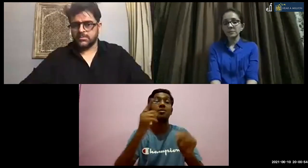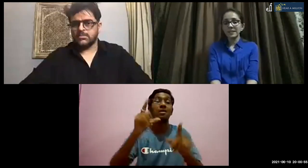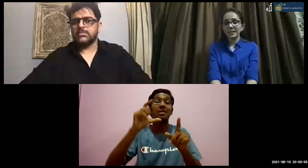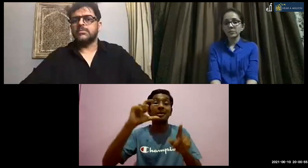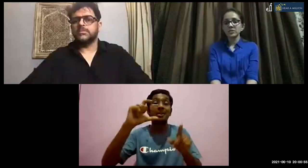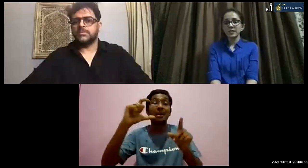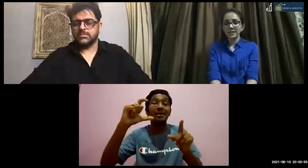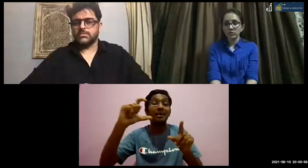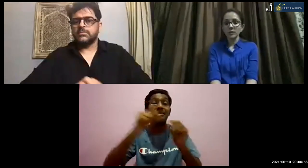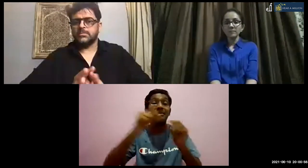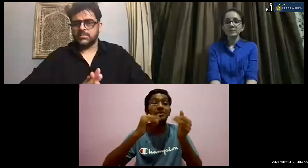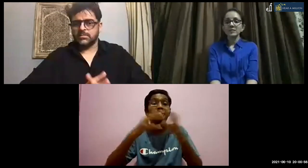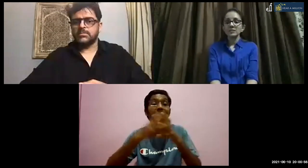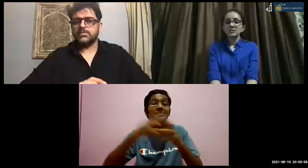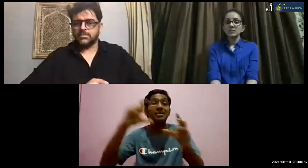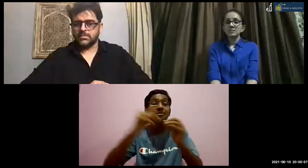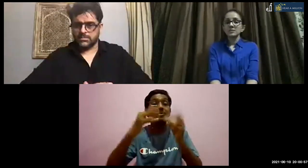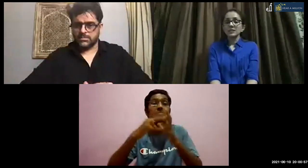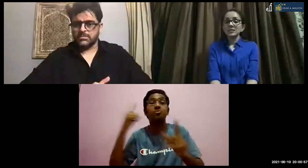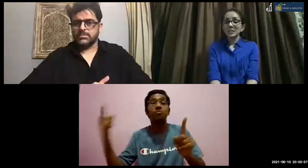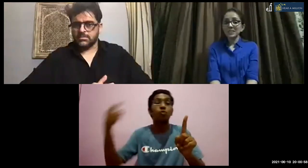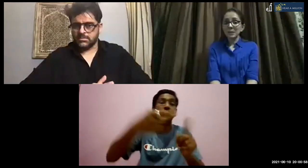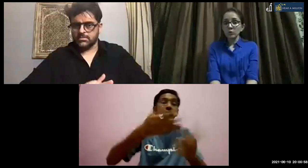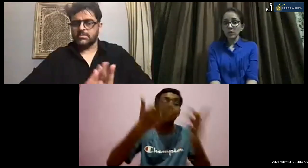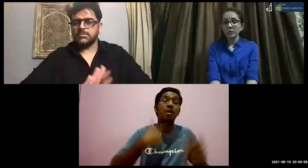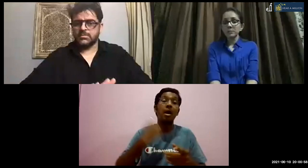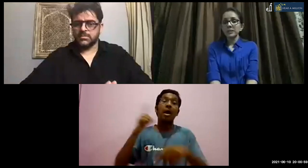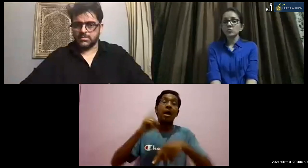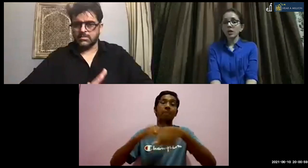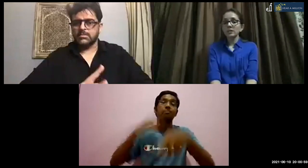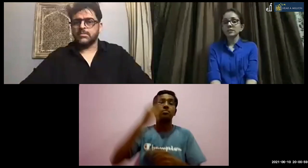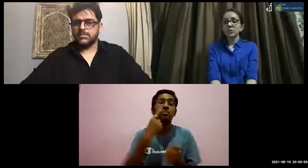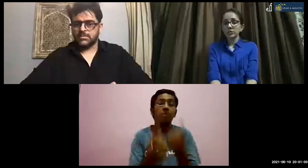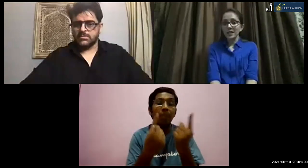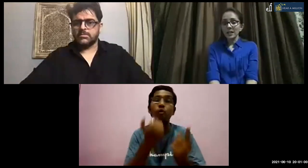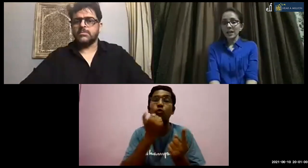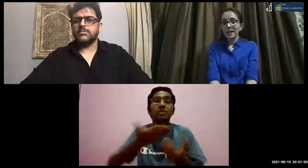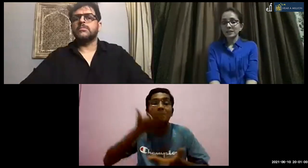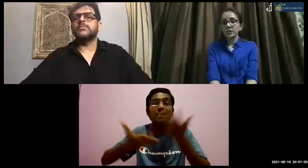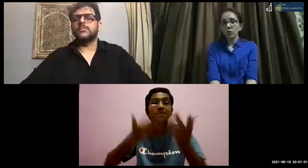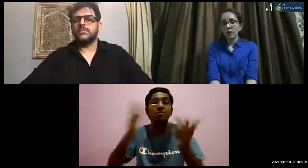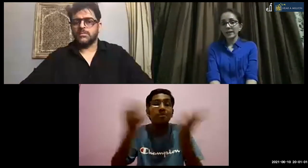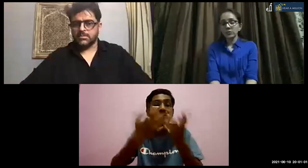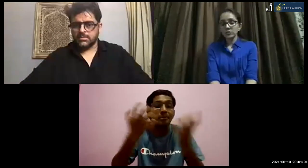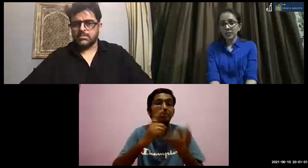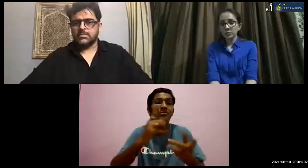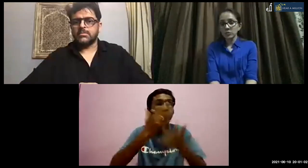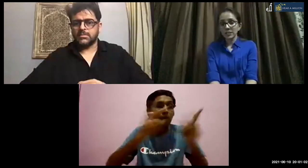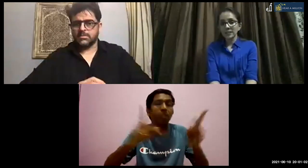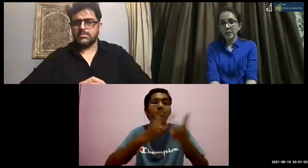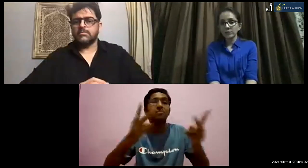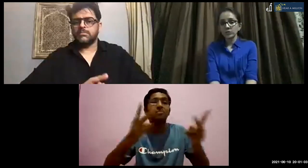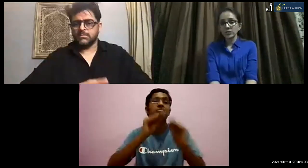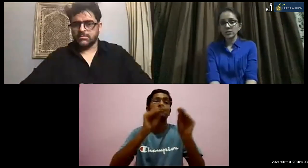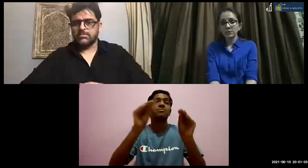train them sign language, etc. So CBW, community based work, they go there and we go and, keep